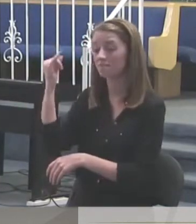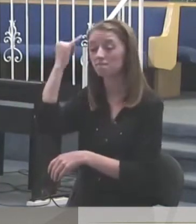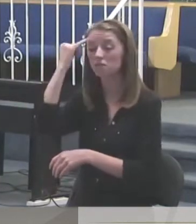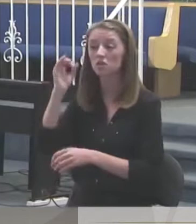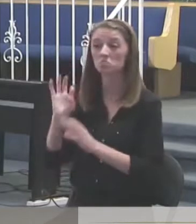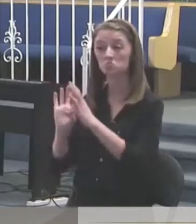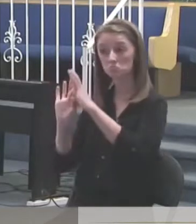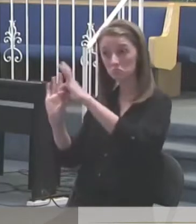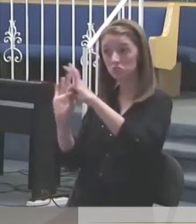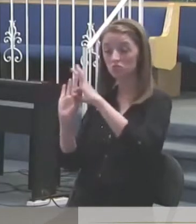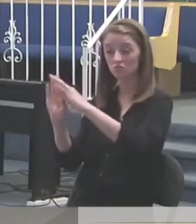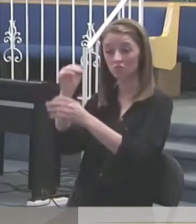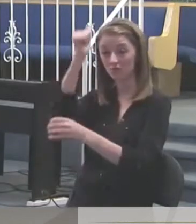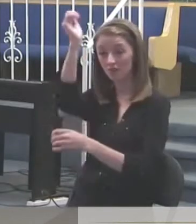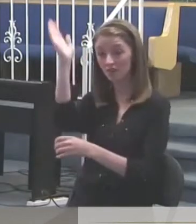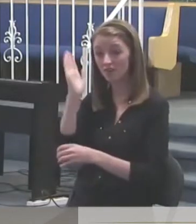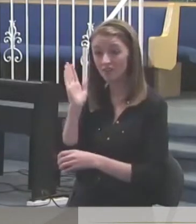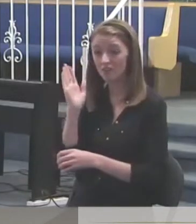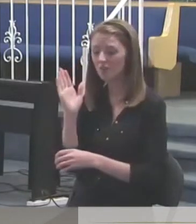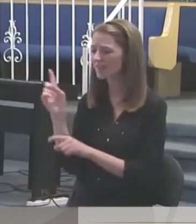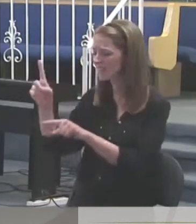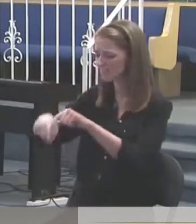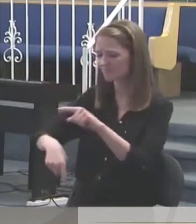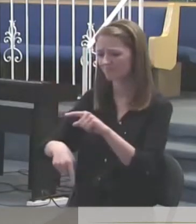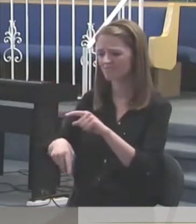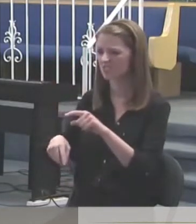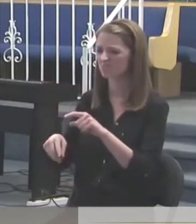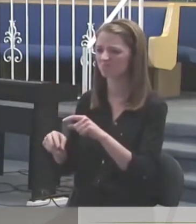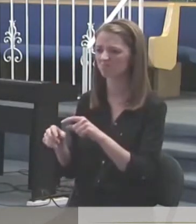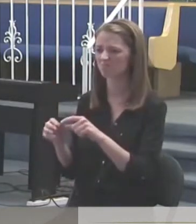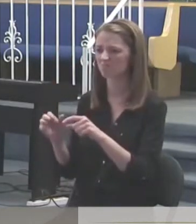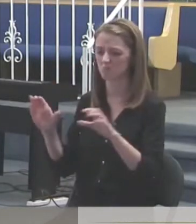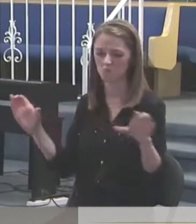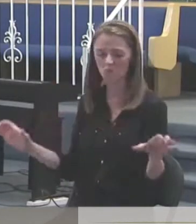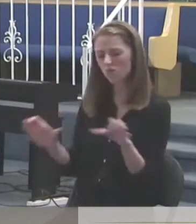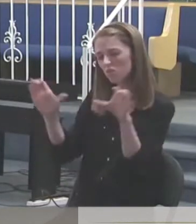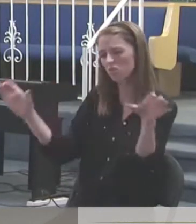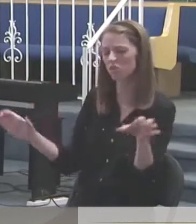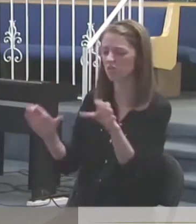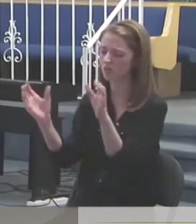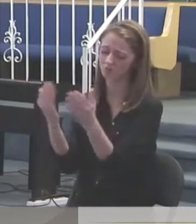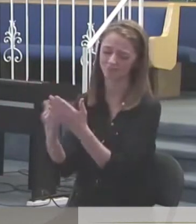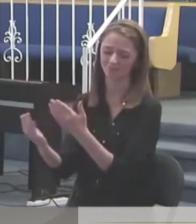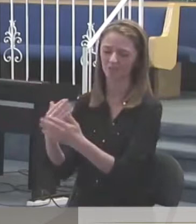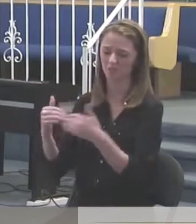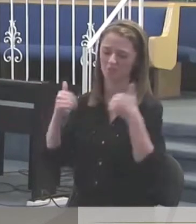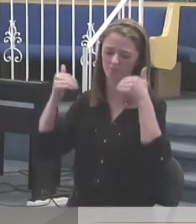that you don't get to just go do what you want to do and God will accept it.